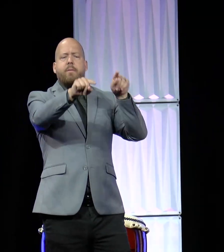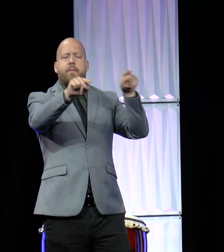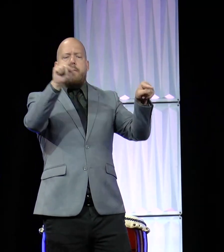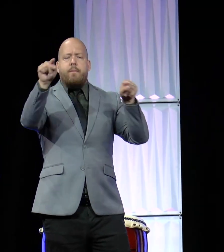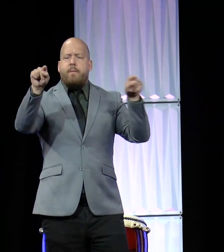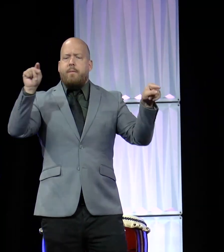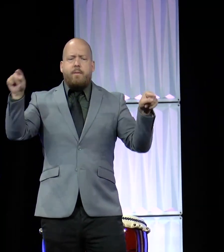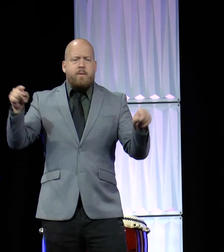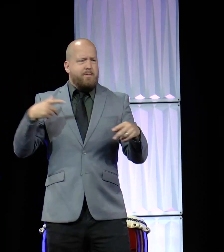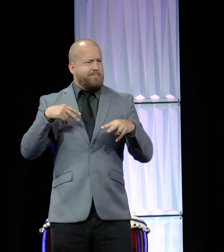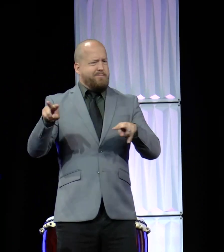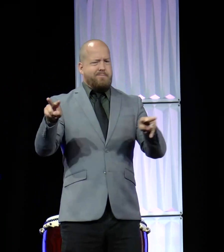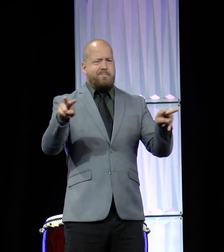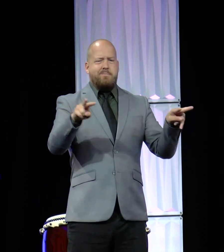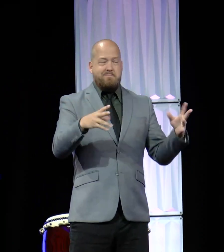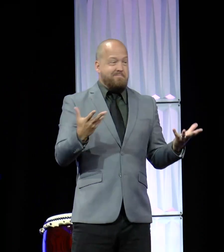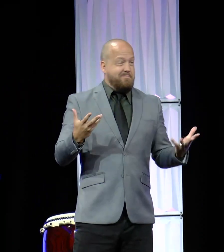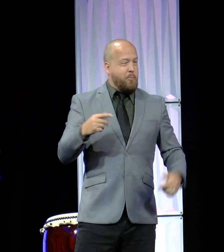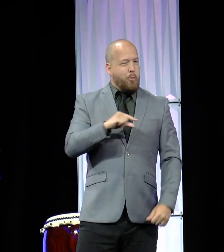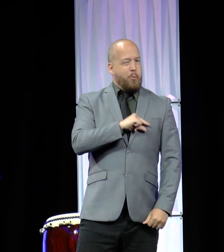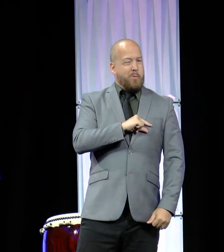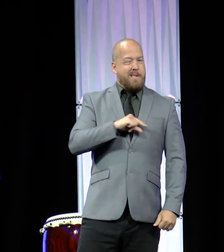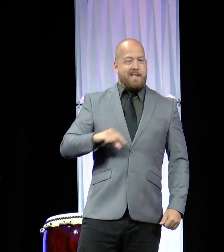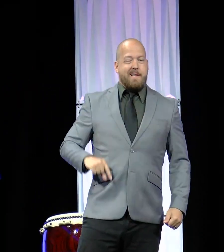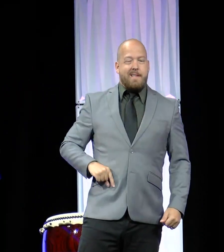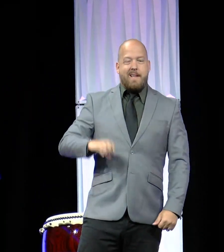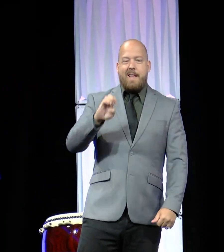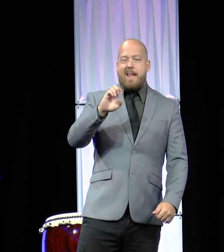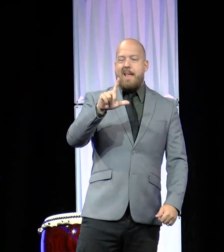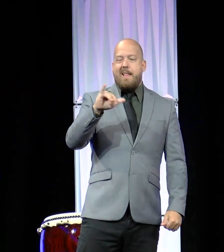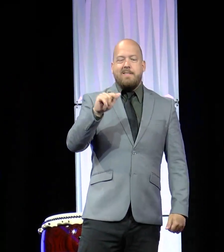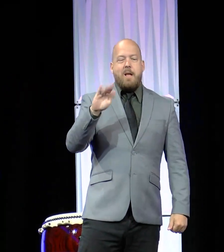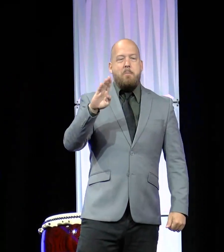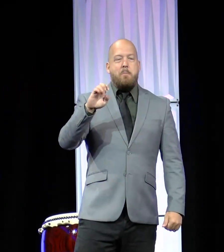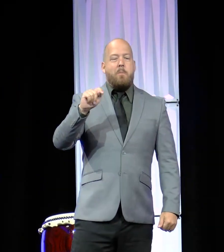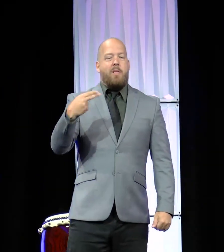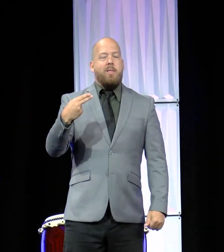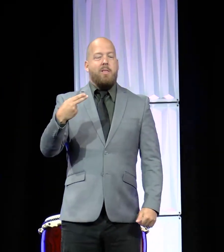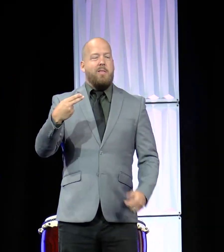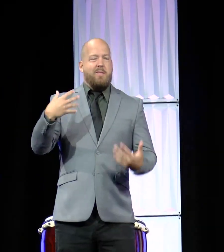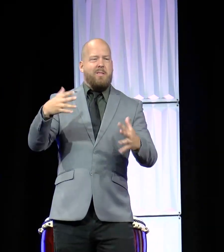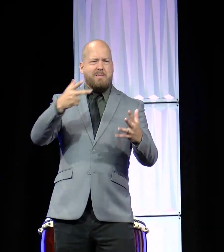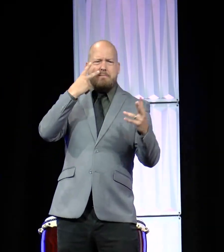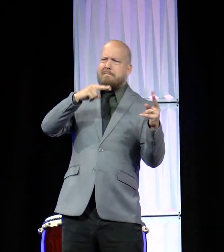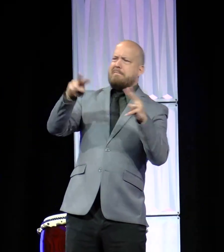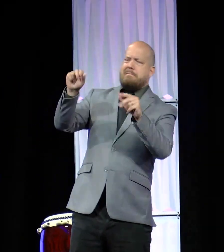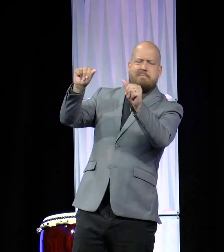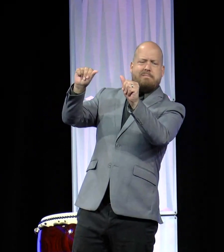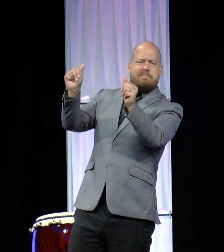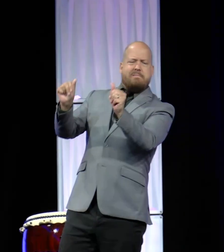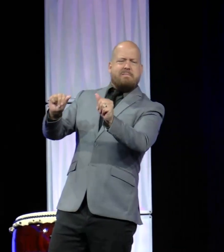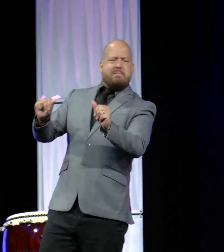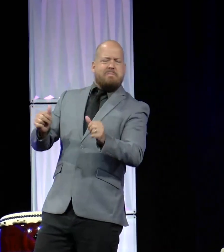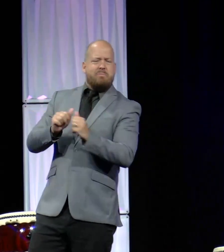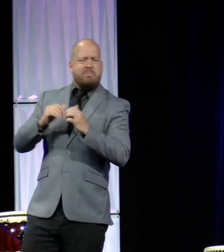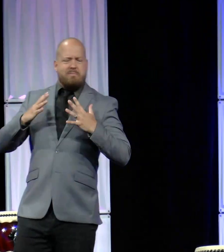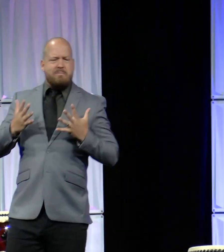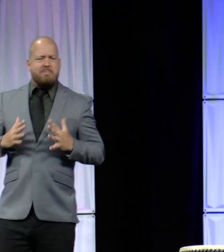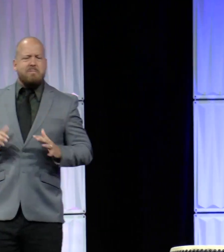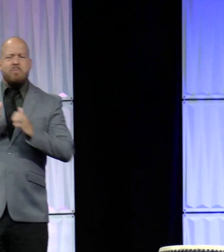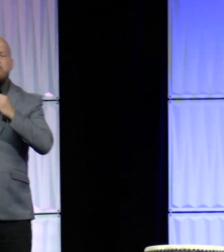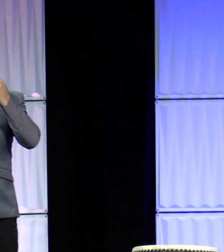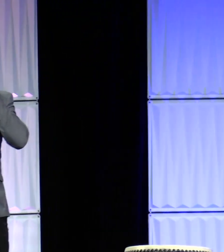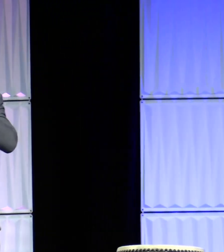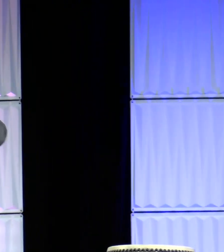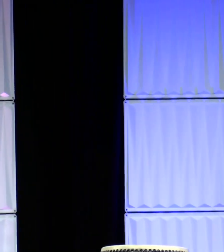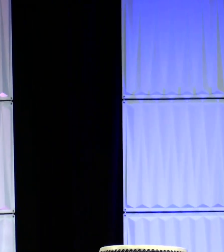Elizabeth porcelain face with her crown, with her jewels. On stamps,